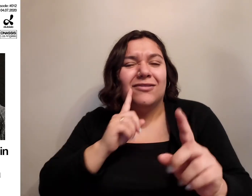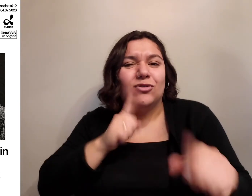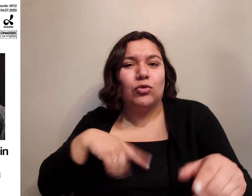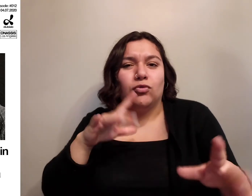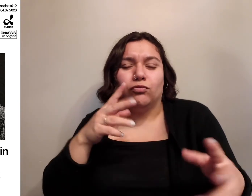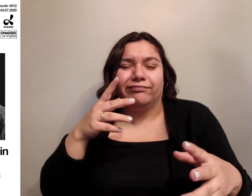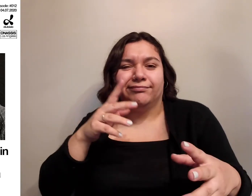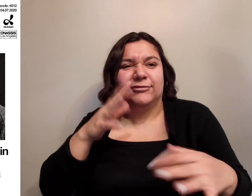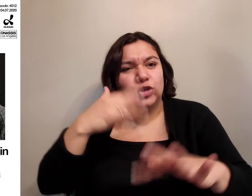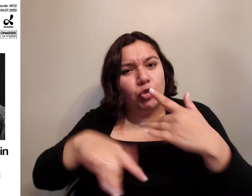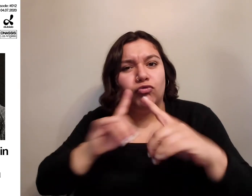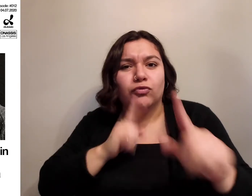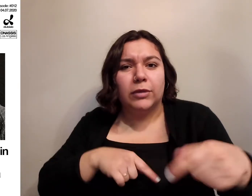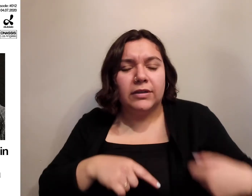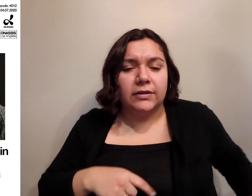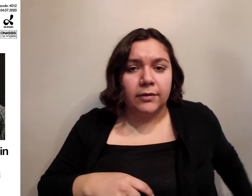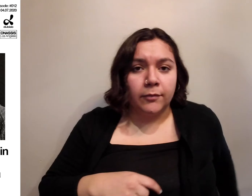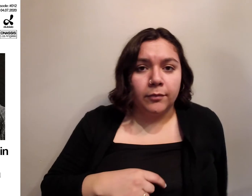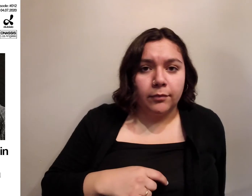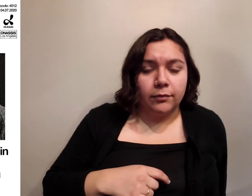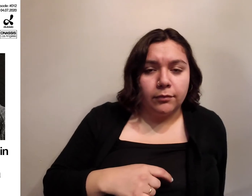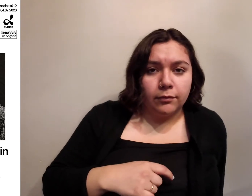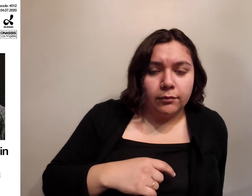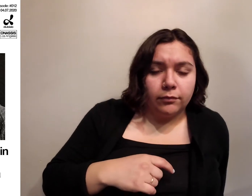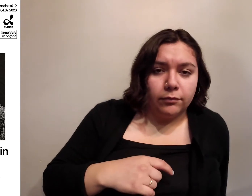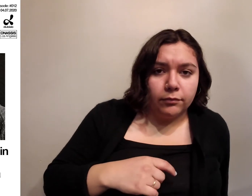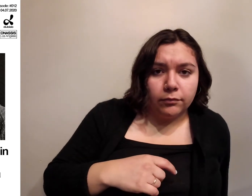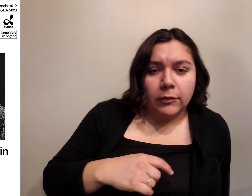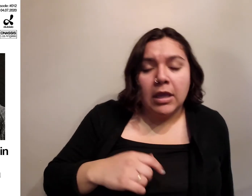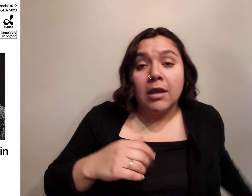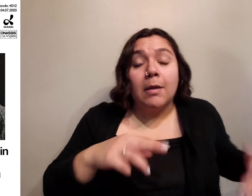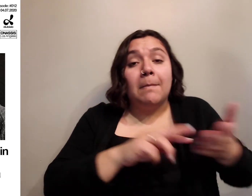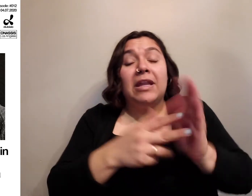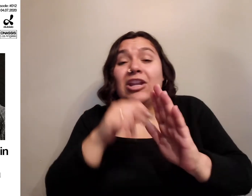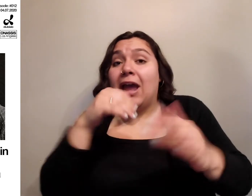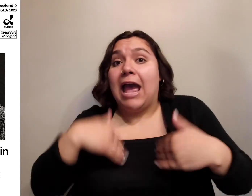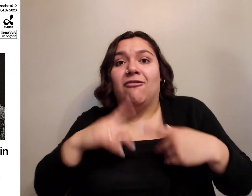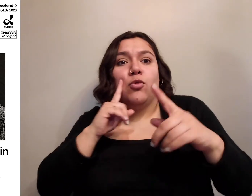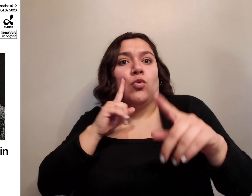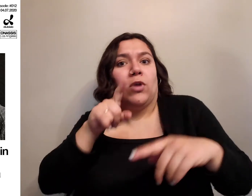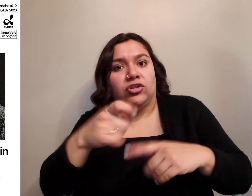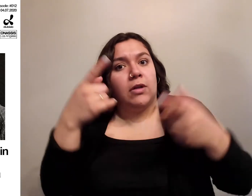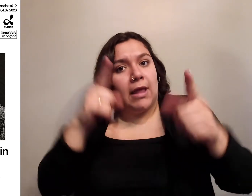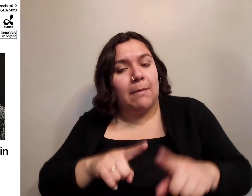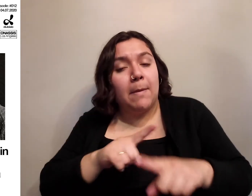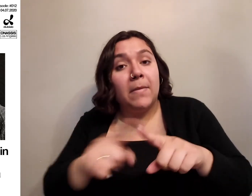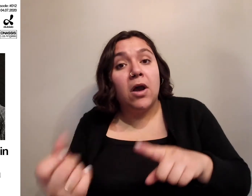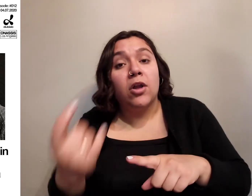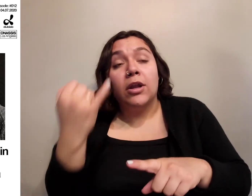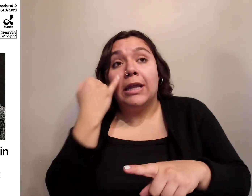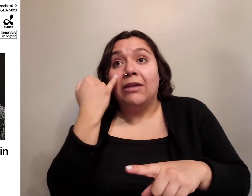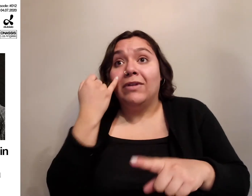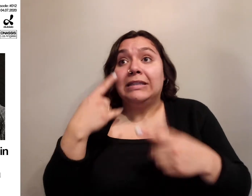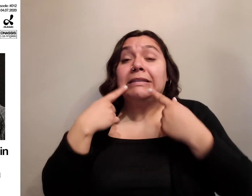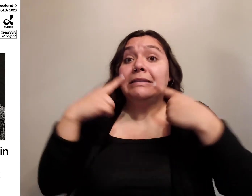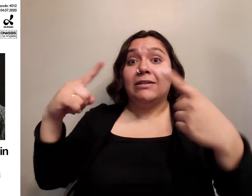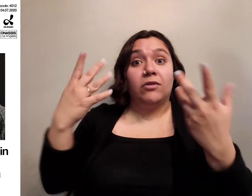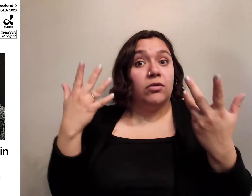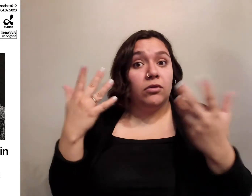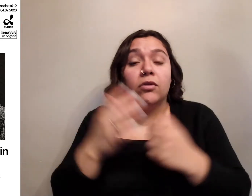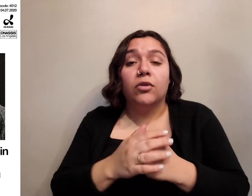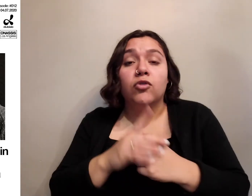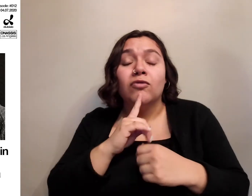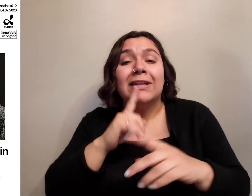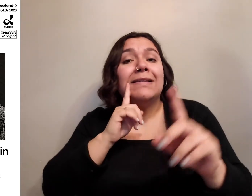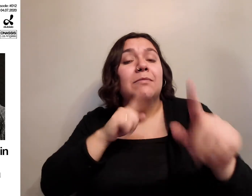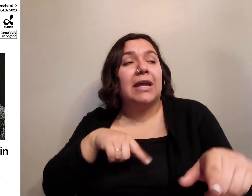response. So I think that there's no question that will happen. Right. Whether it is successful, I think,